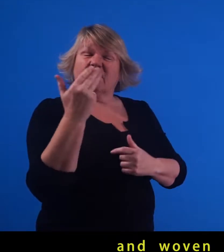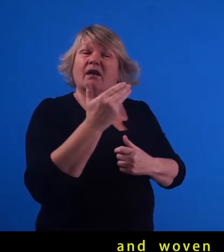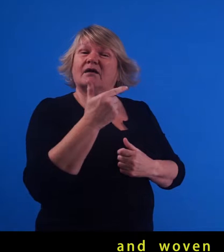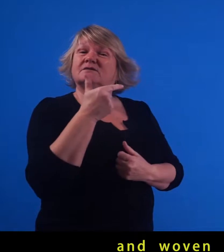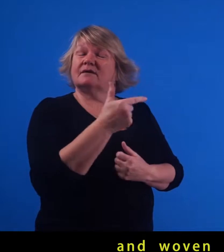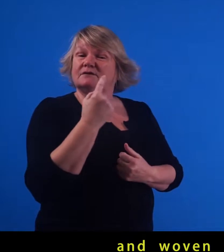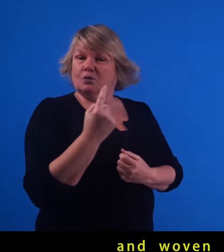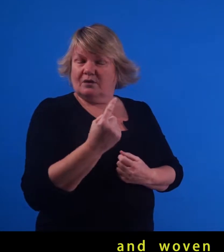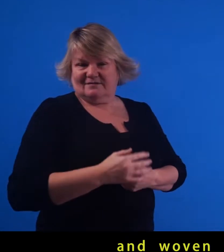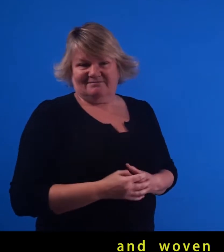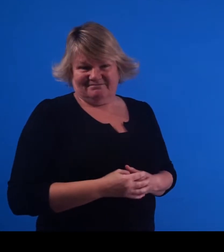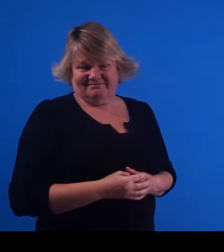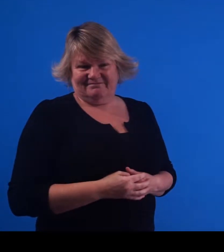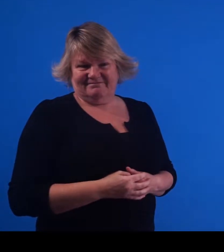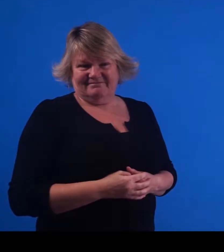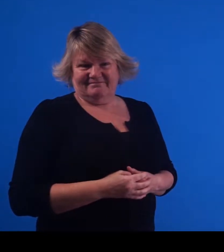1971.